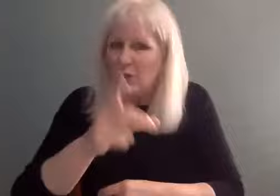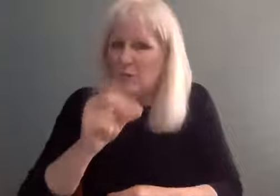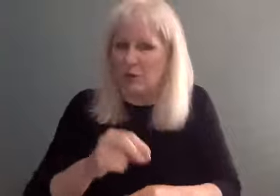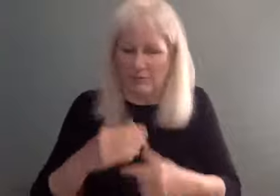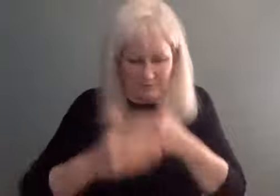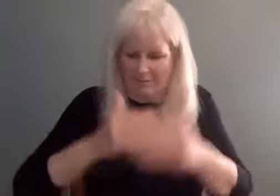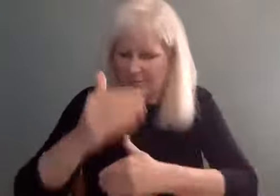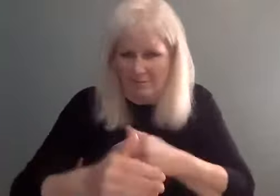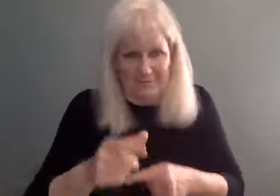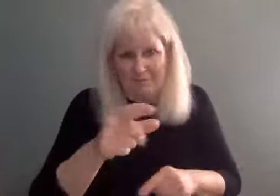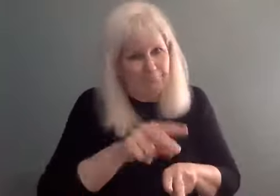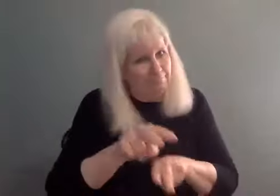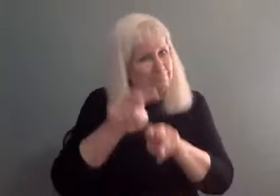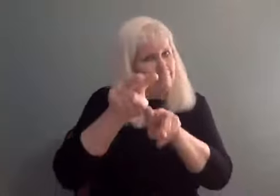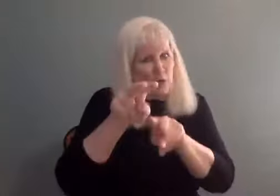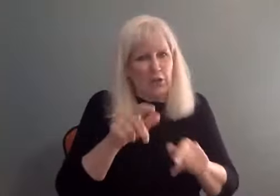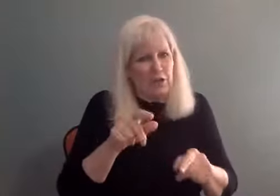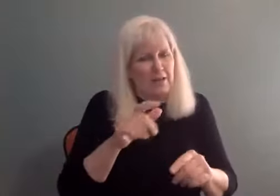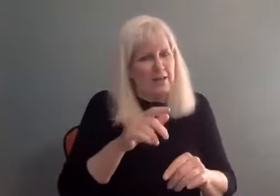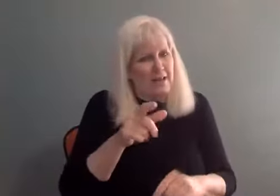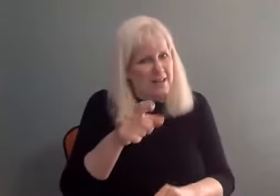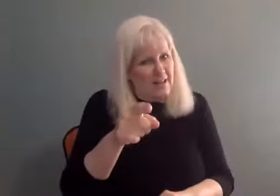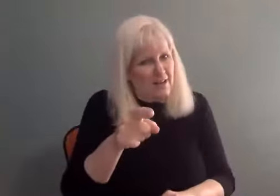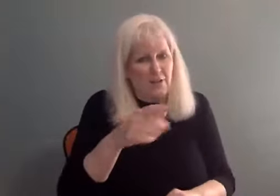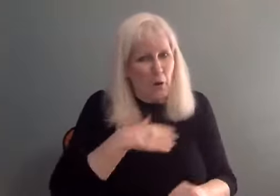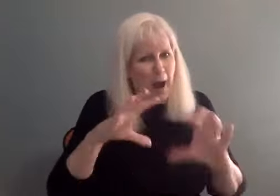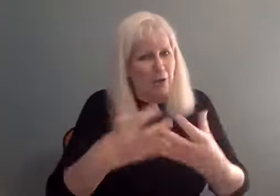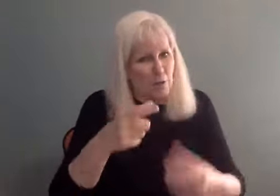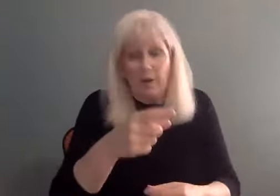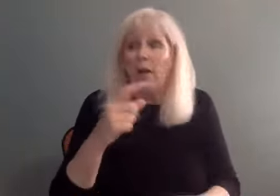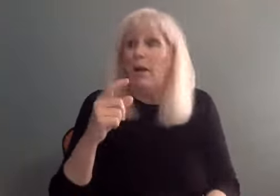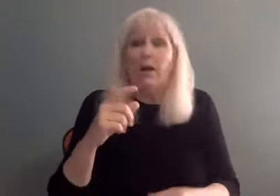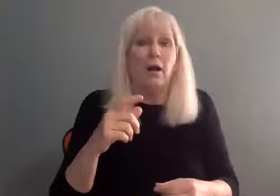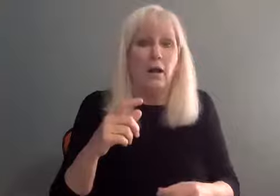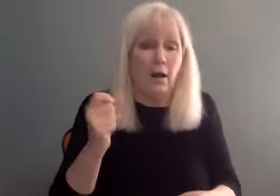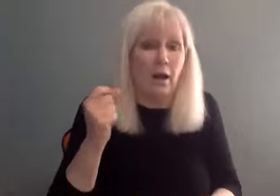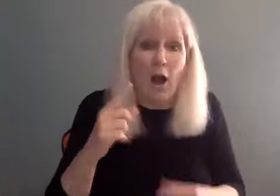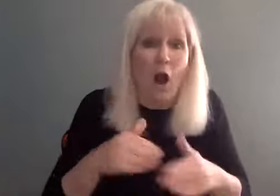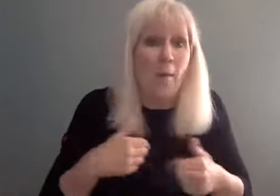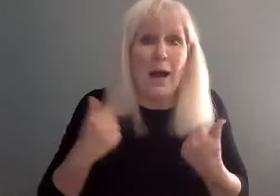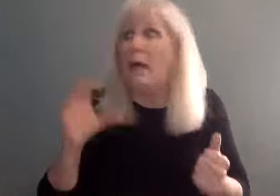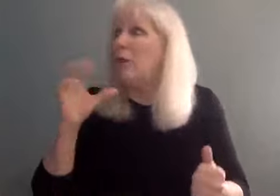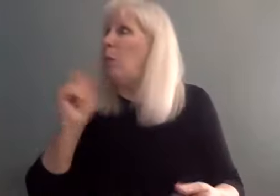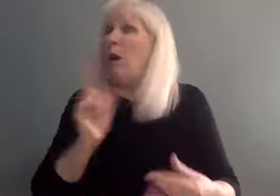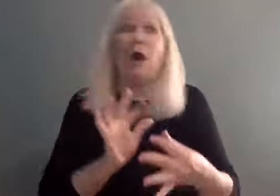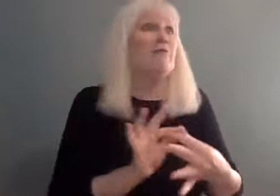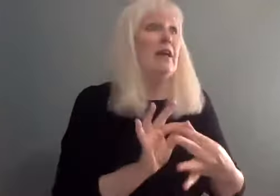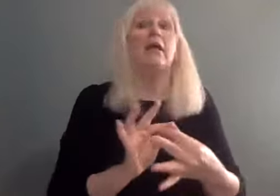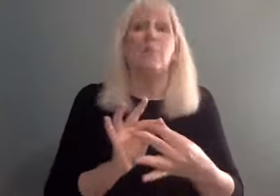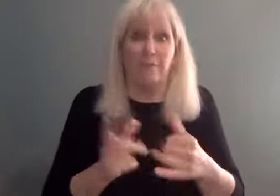you're my people. I've been looking for you, the mothership, my whole life, and I came to my first AA meeting. And